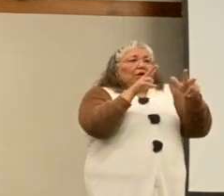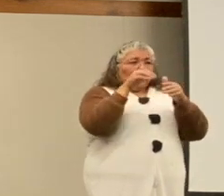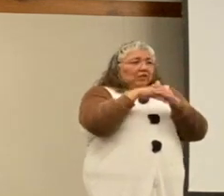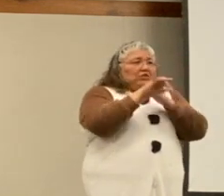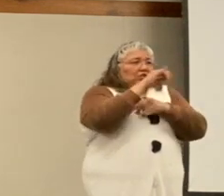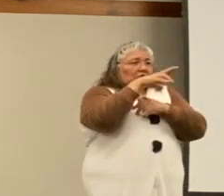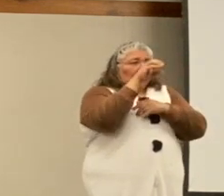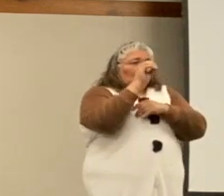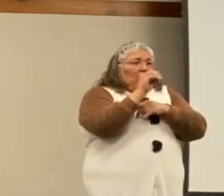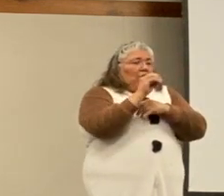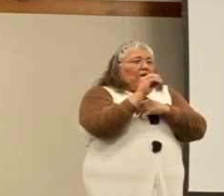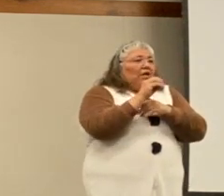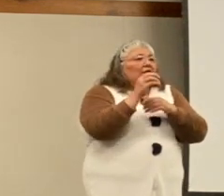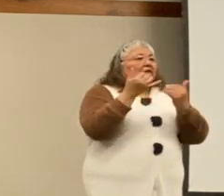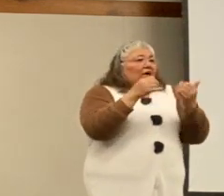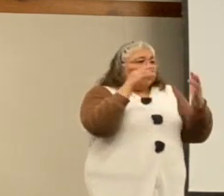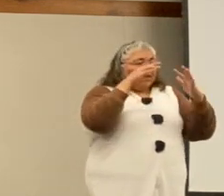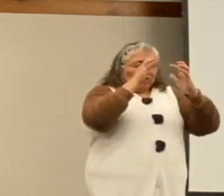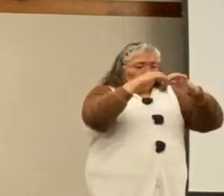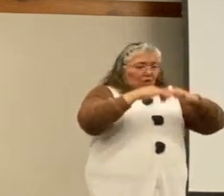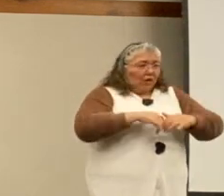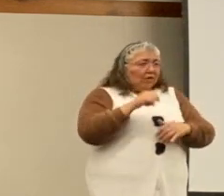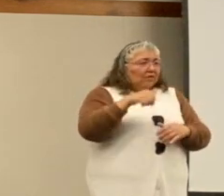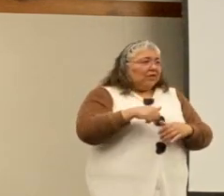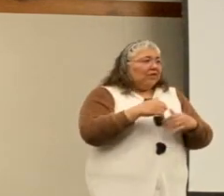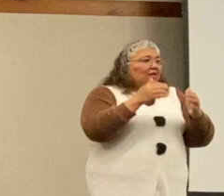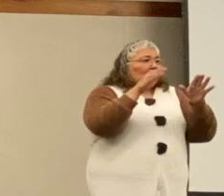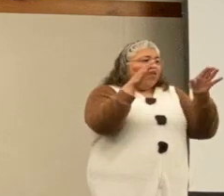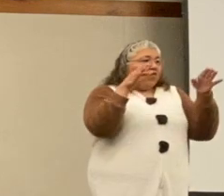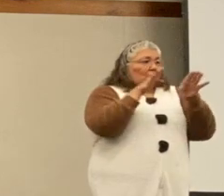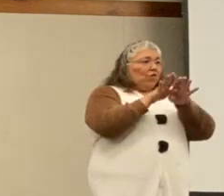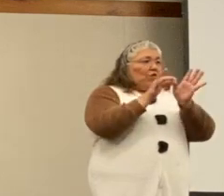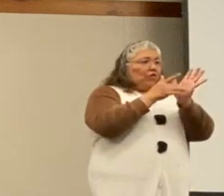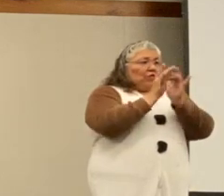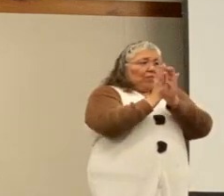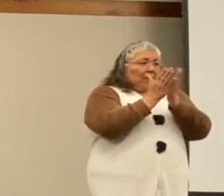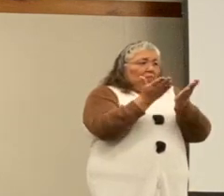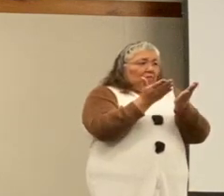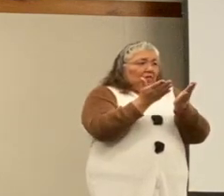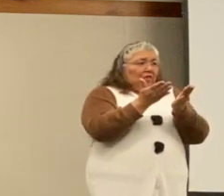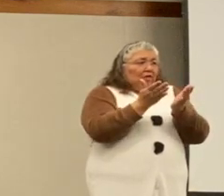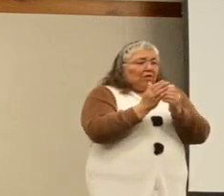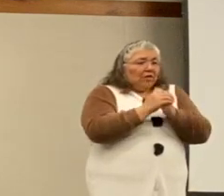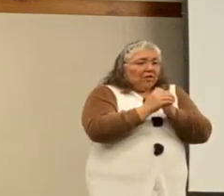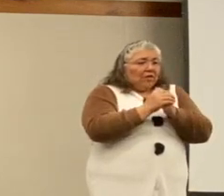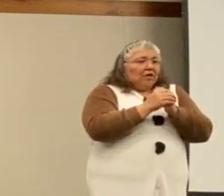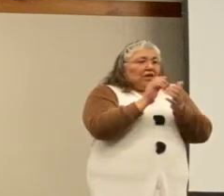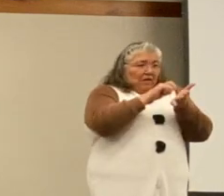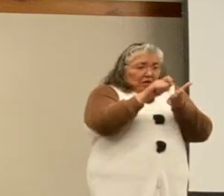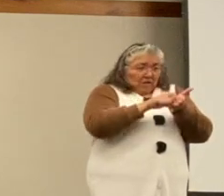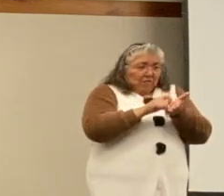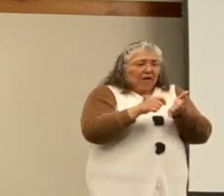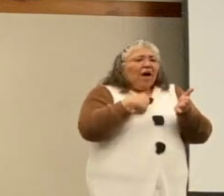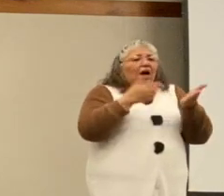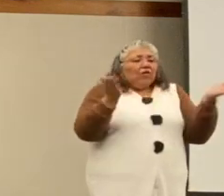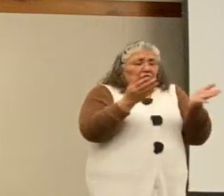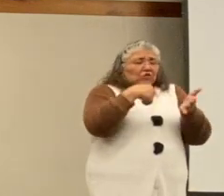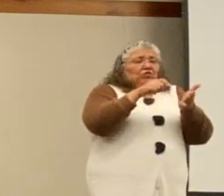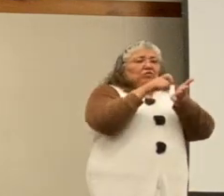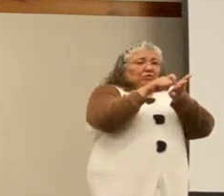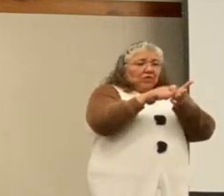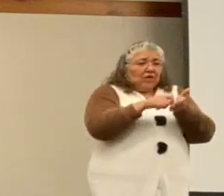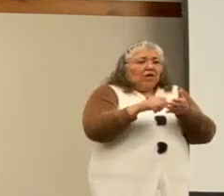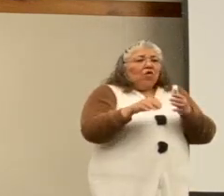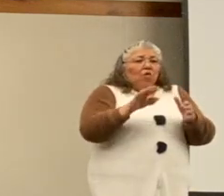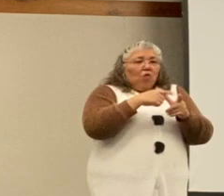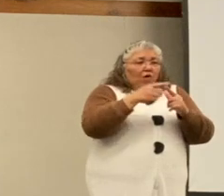Let's break these verses down and get after it. So if you close your Bible, open your Bible back up, take some notes. I encourage you to take some notes or pull out your phone, do